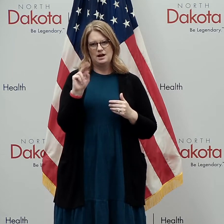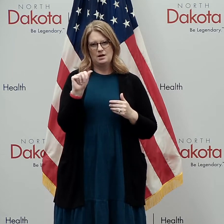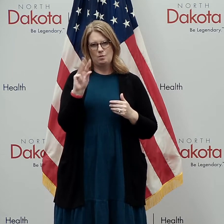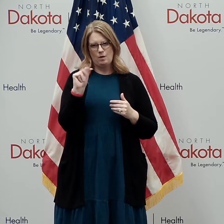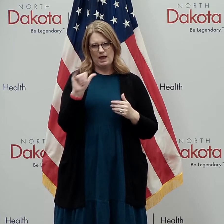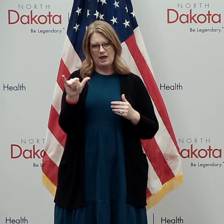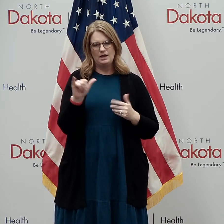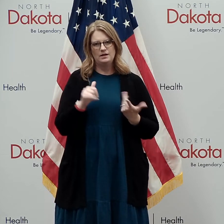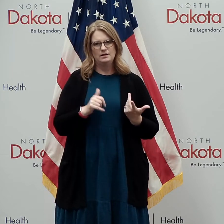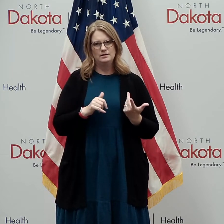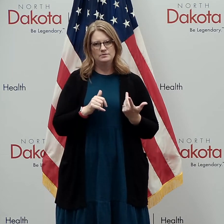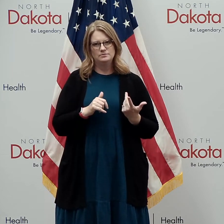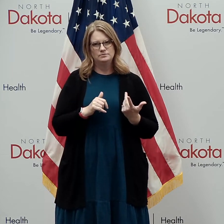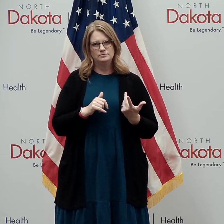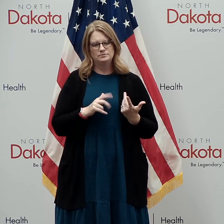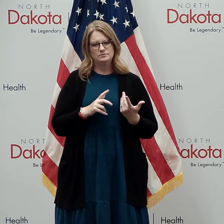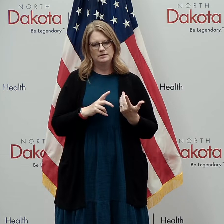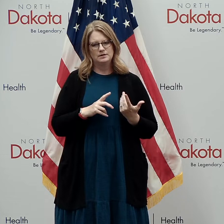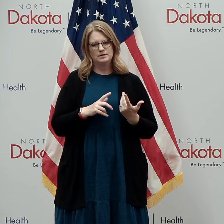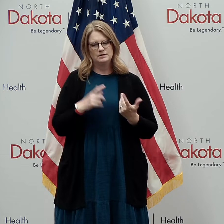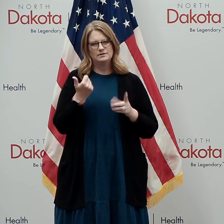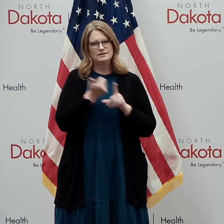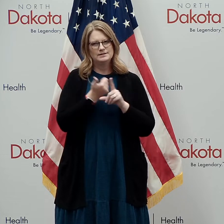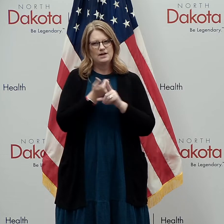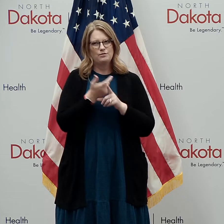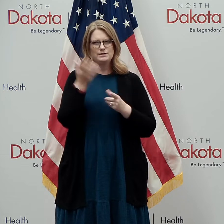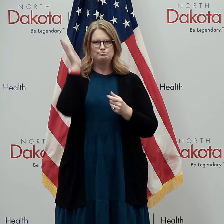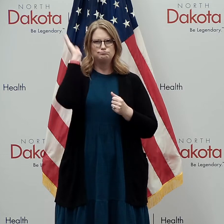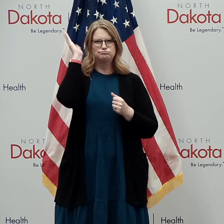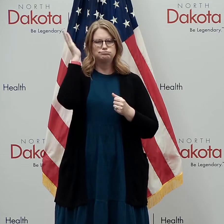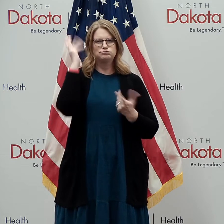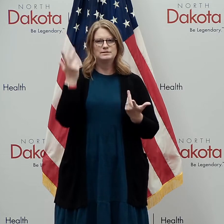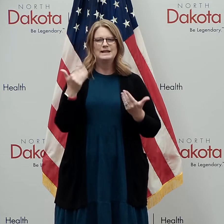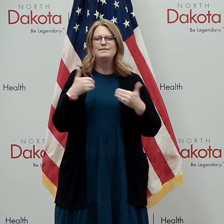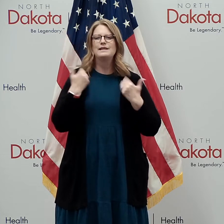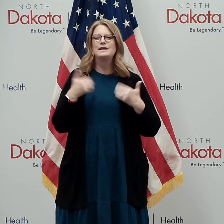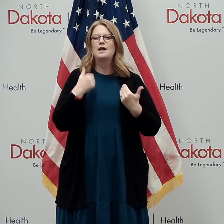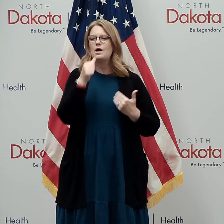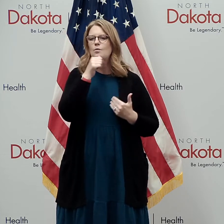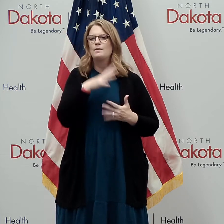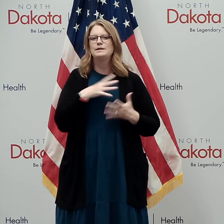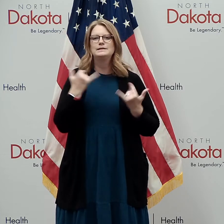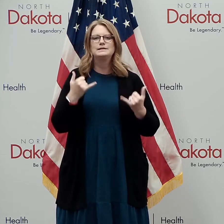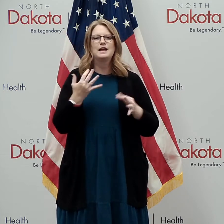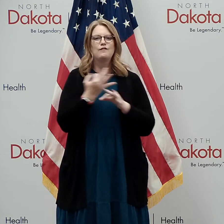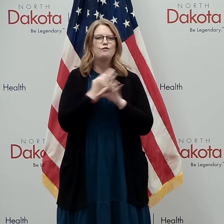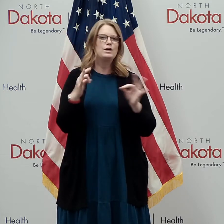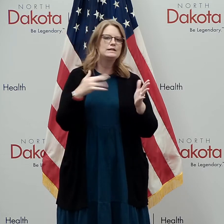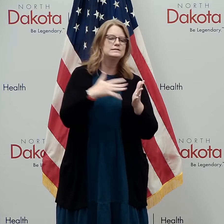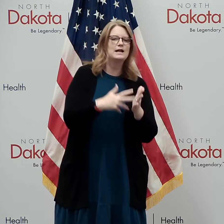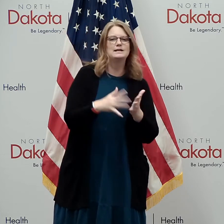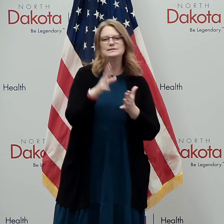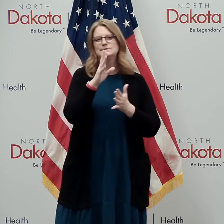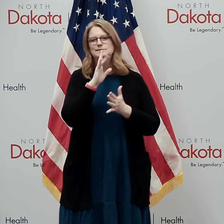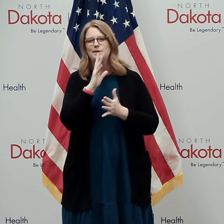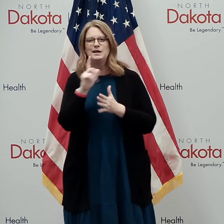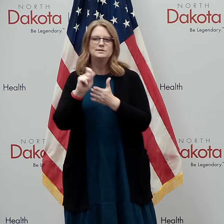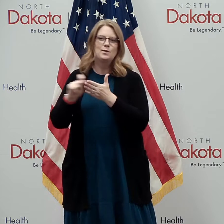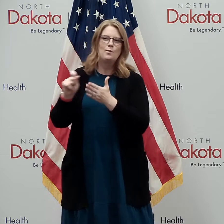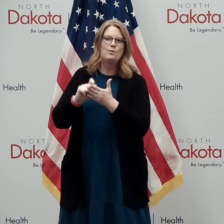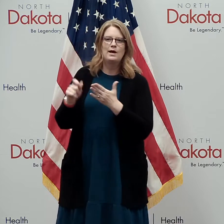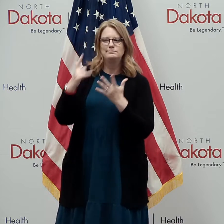said, speaking contemporaneously over 100 years ago, she said, "The young women of today, free to study, to speak, to write, to choose